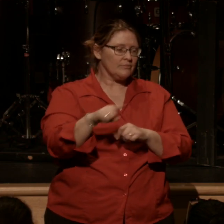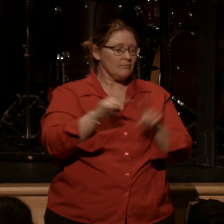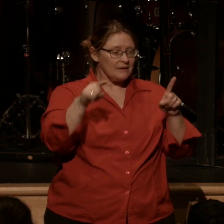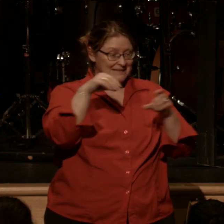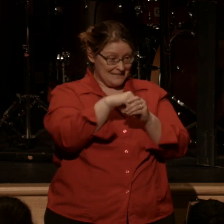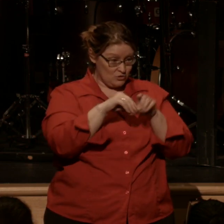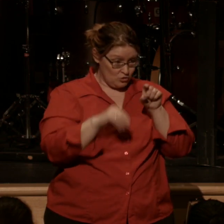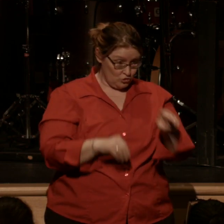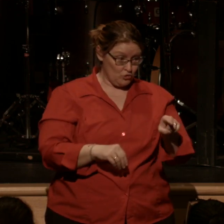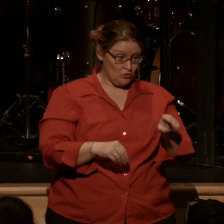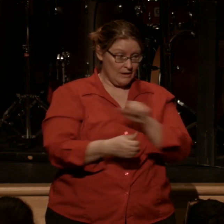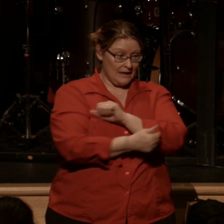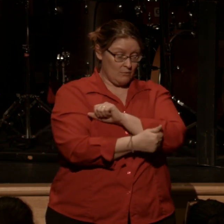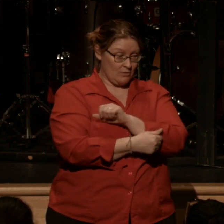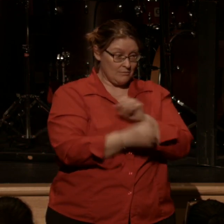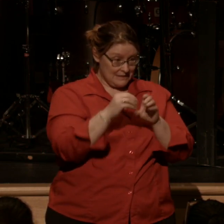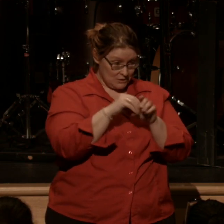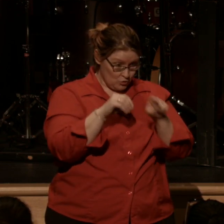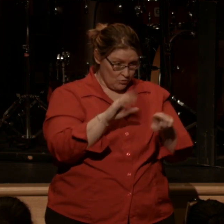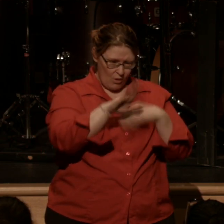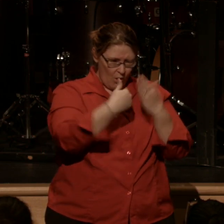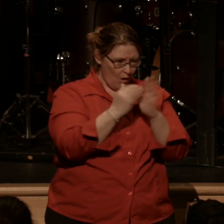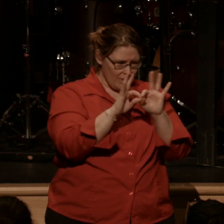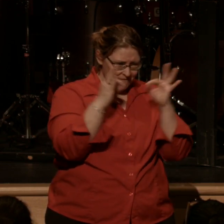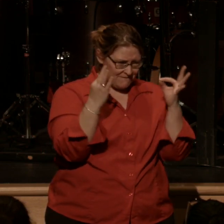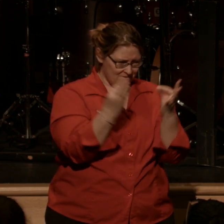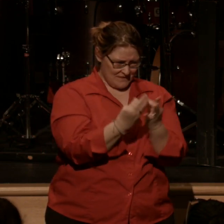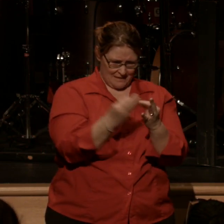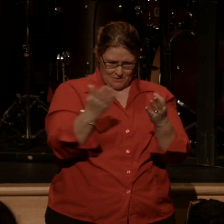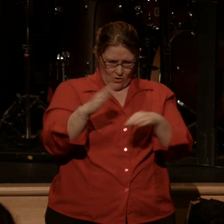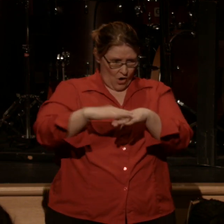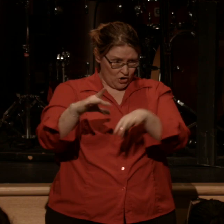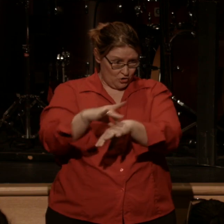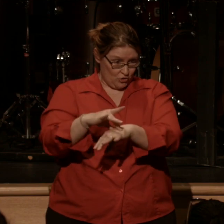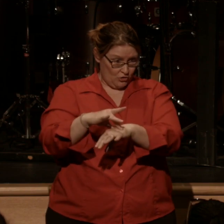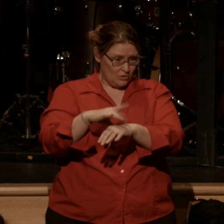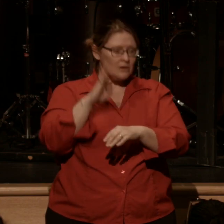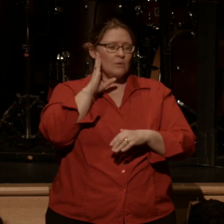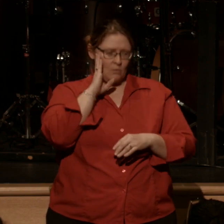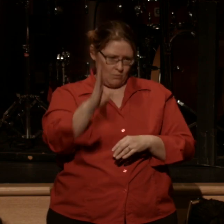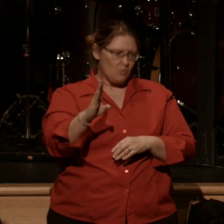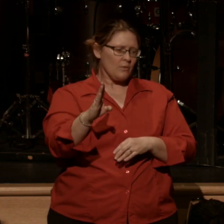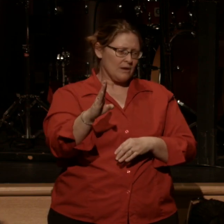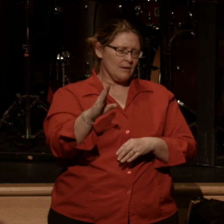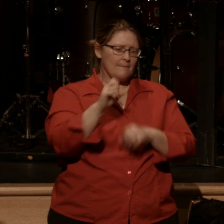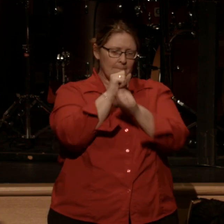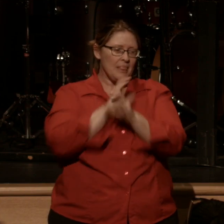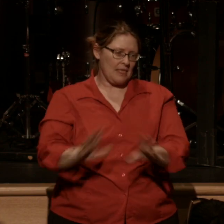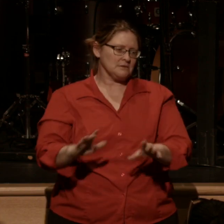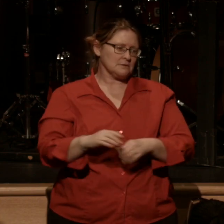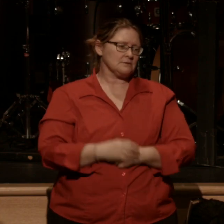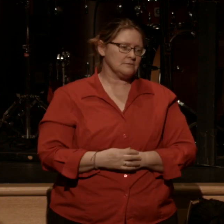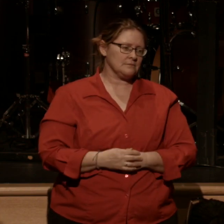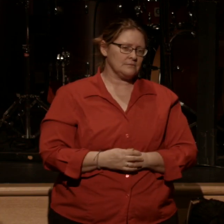you all the families of the earth shall be